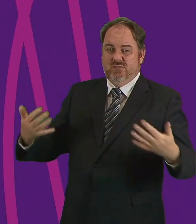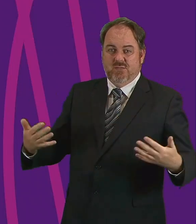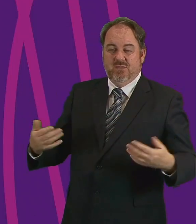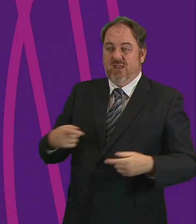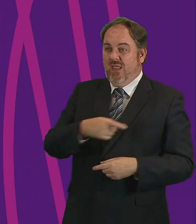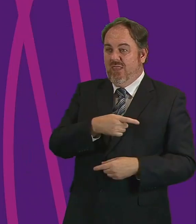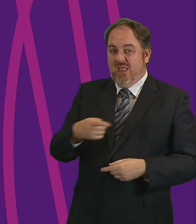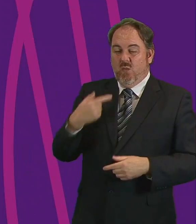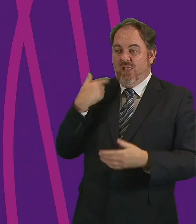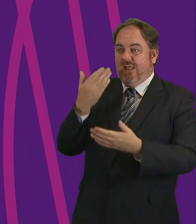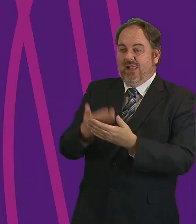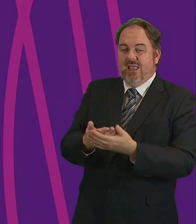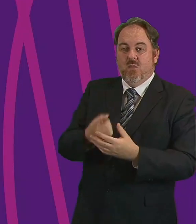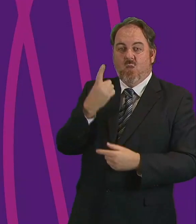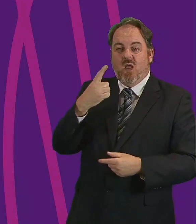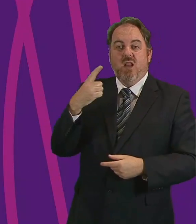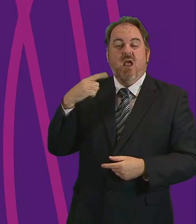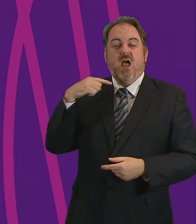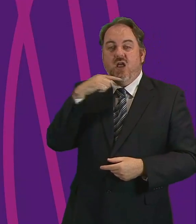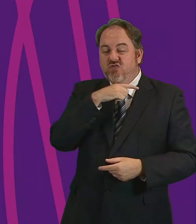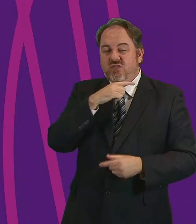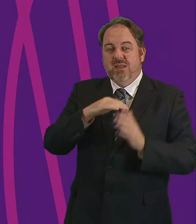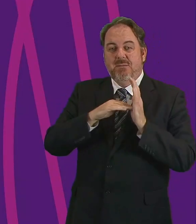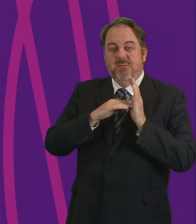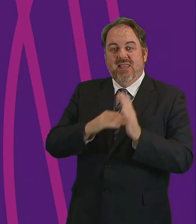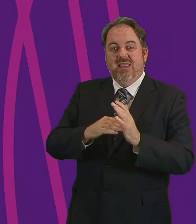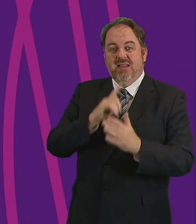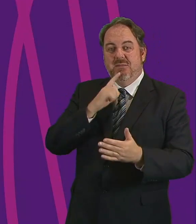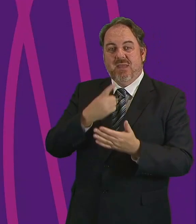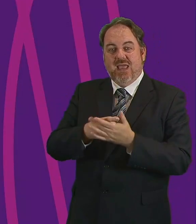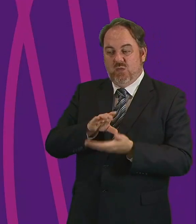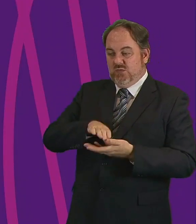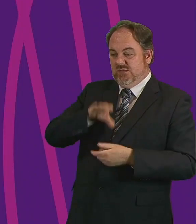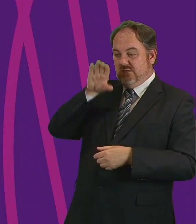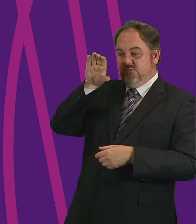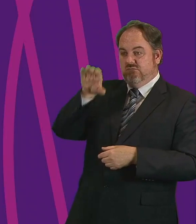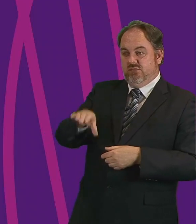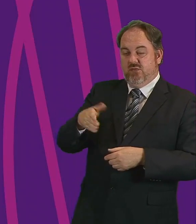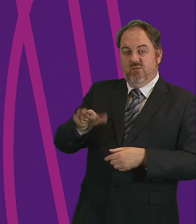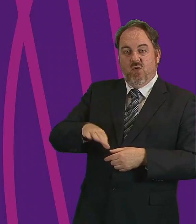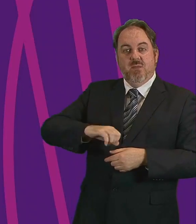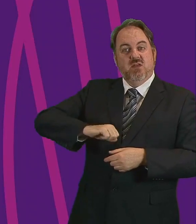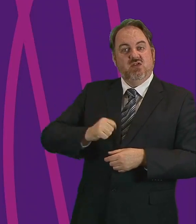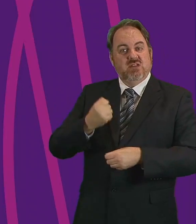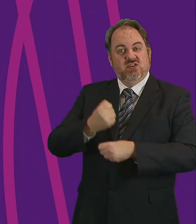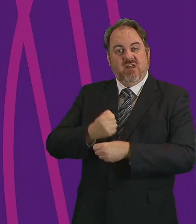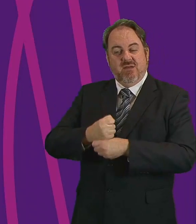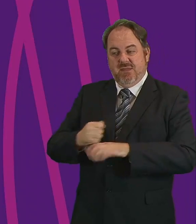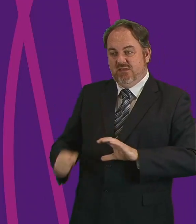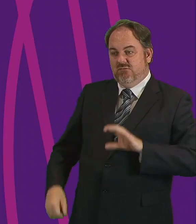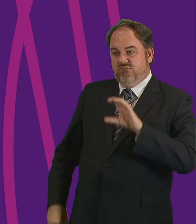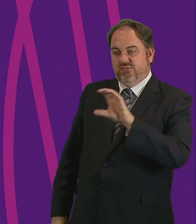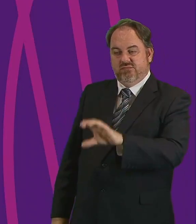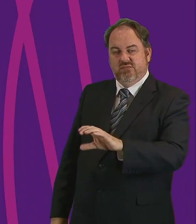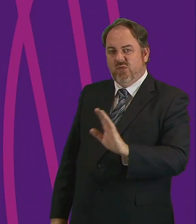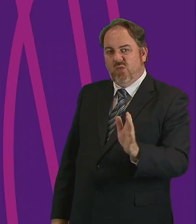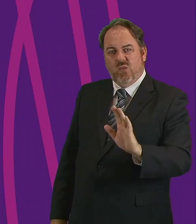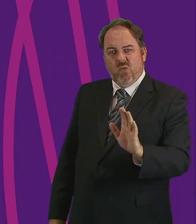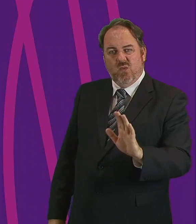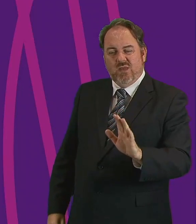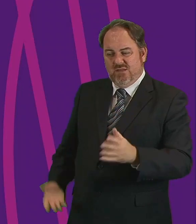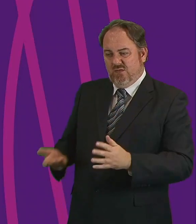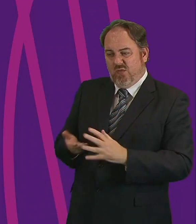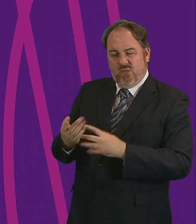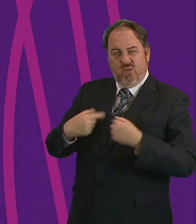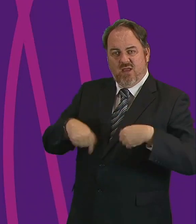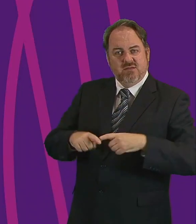of unemployment support direct to them. That's not money that comes through the Scottish Government's desk. It doesn't pass through their accounts.